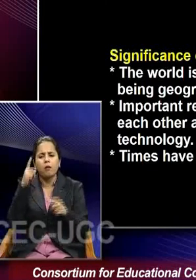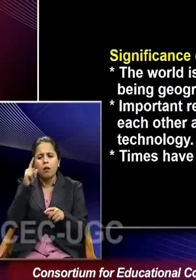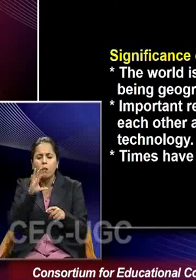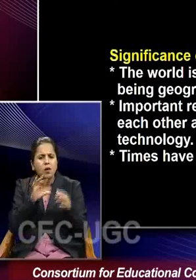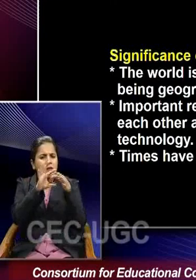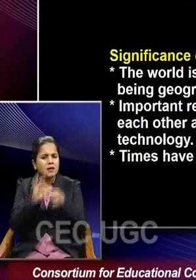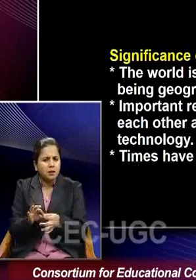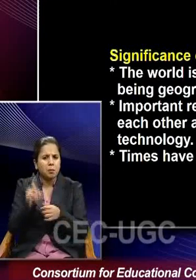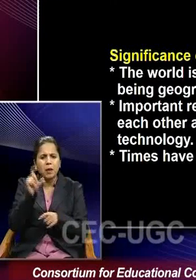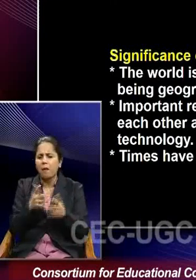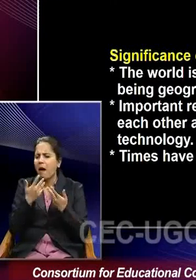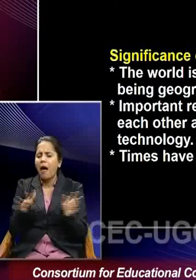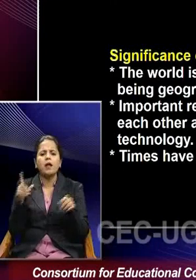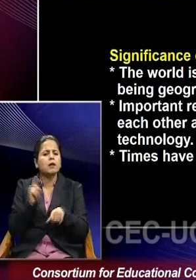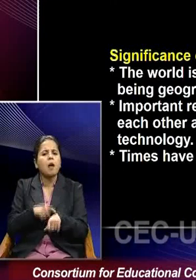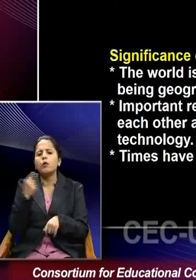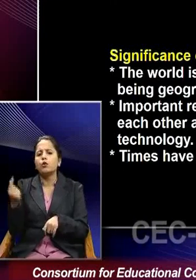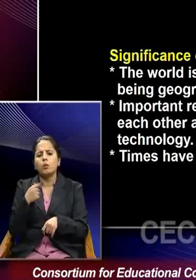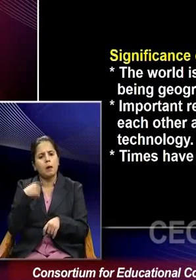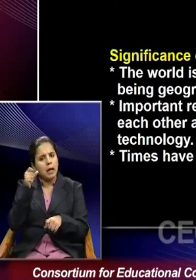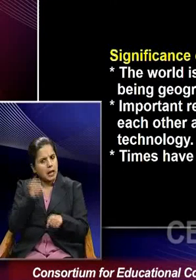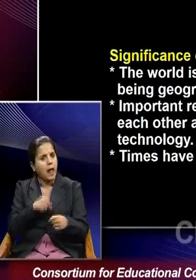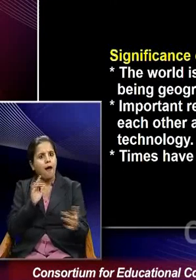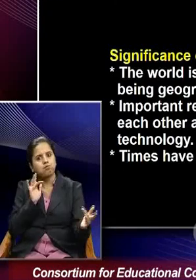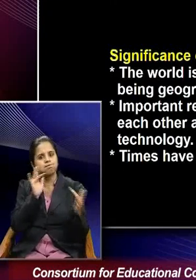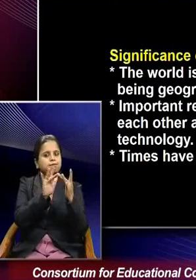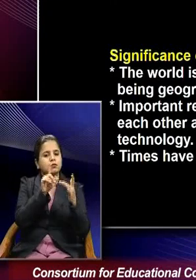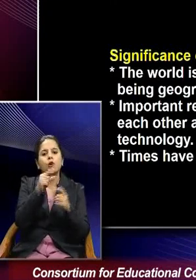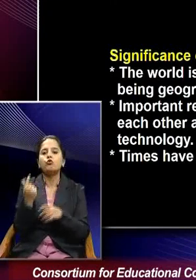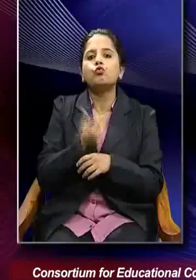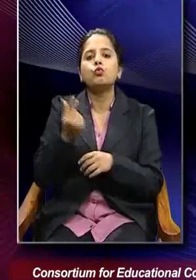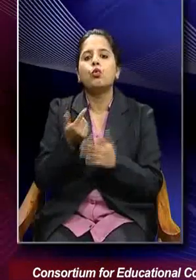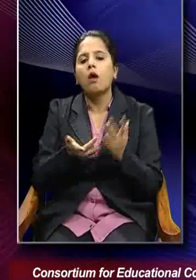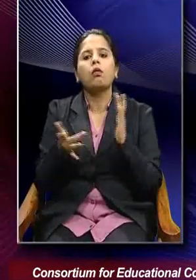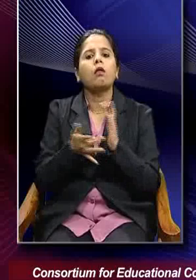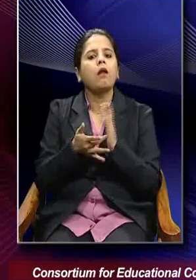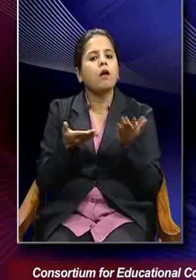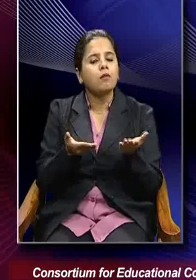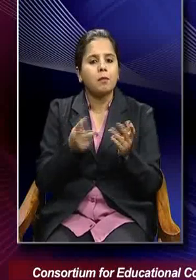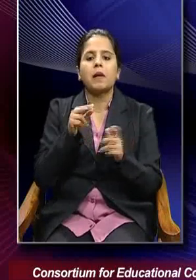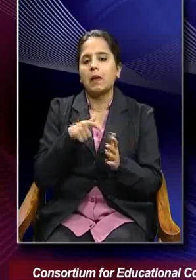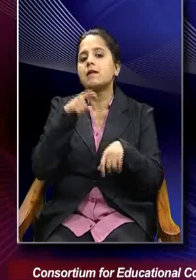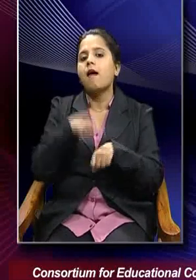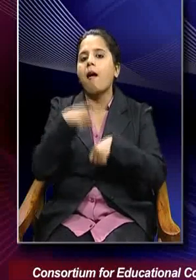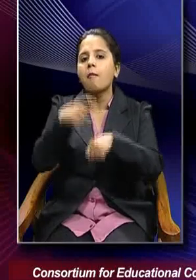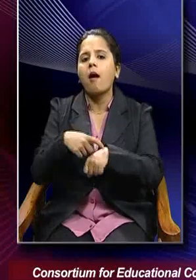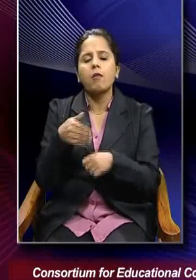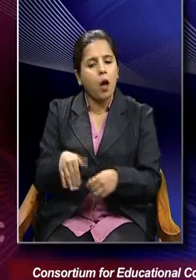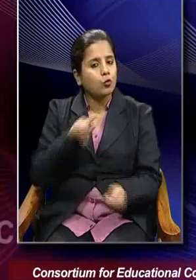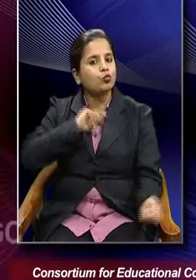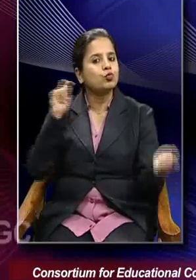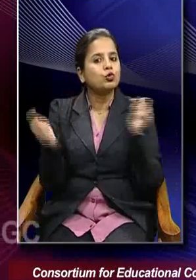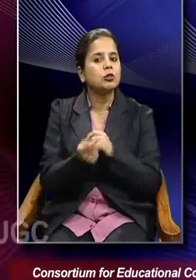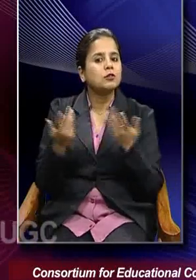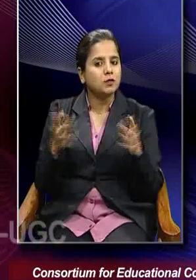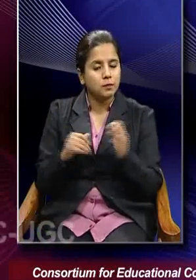each other at any time using the technology. So times have changed.